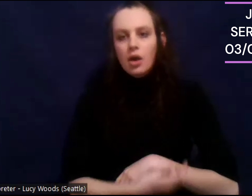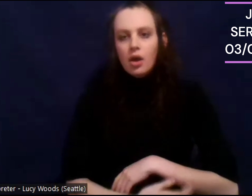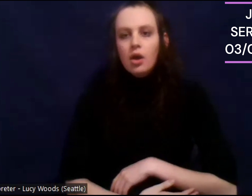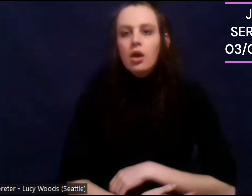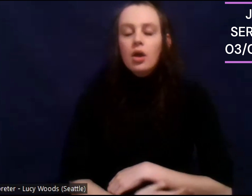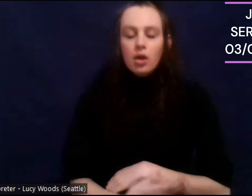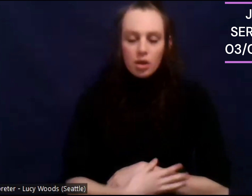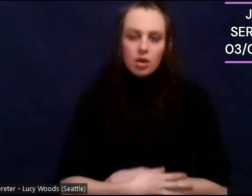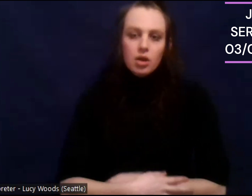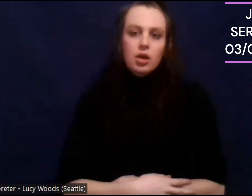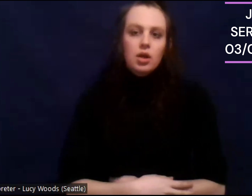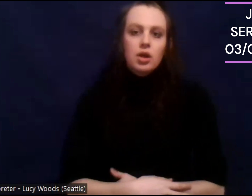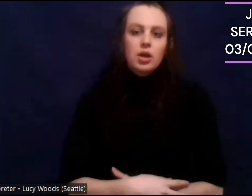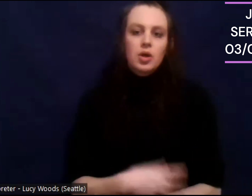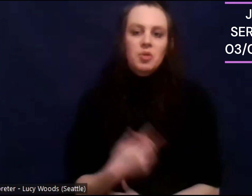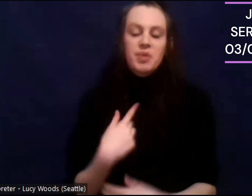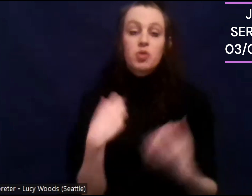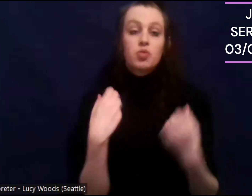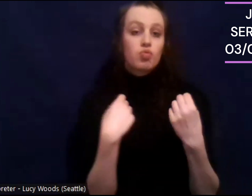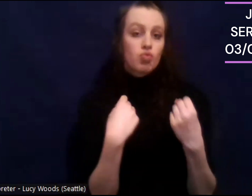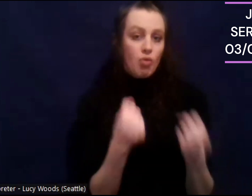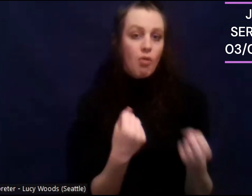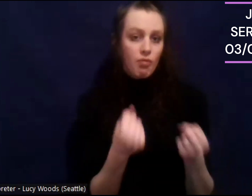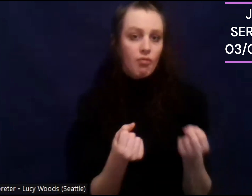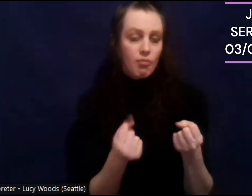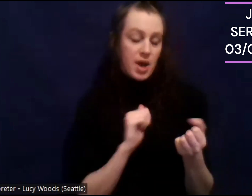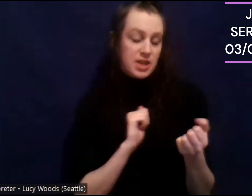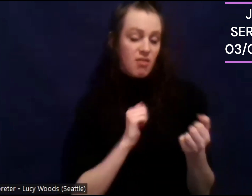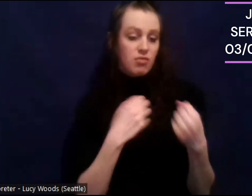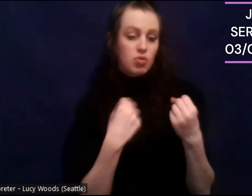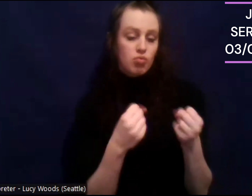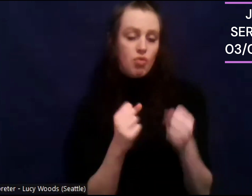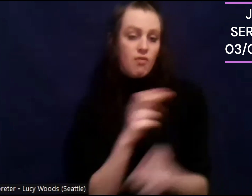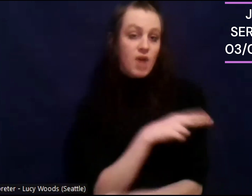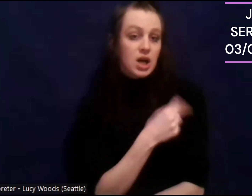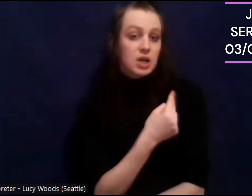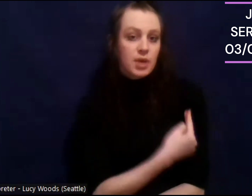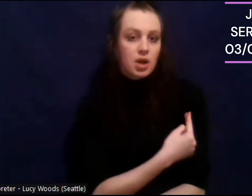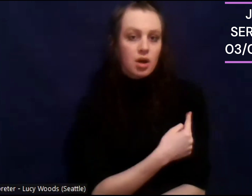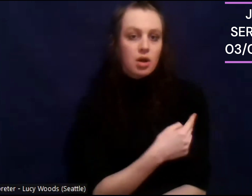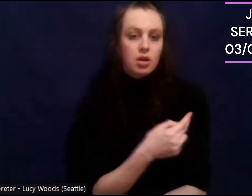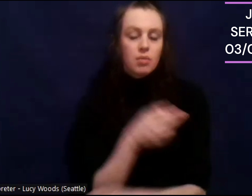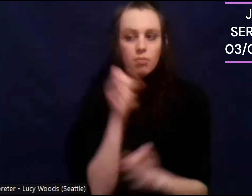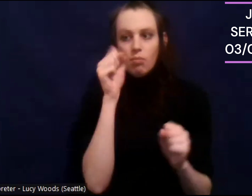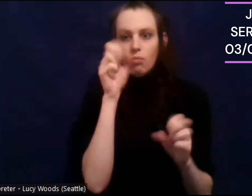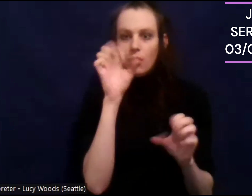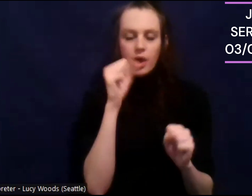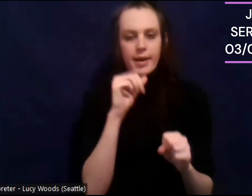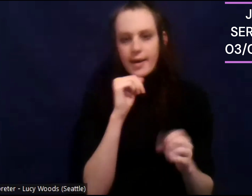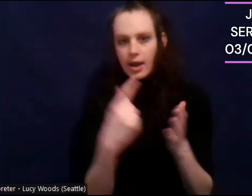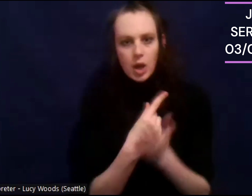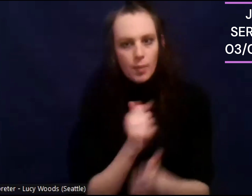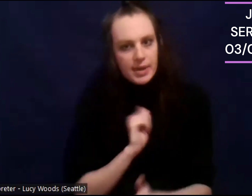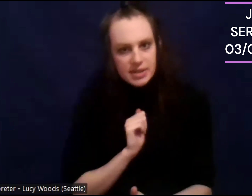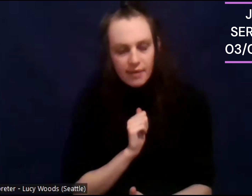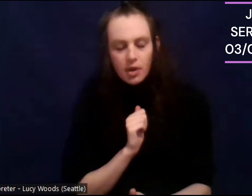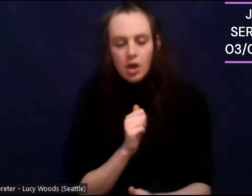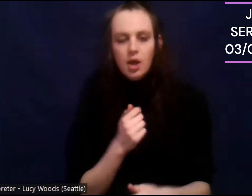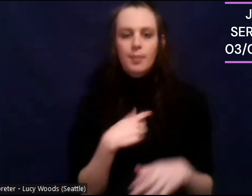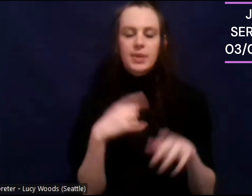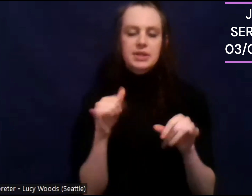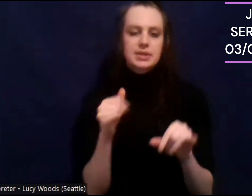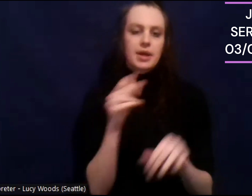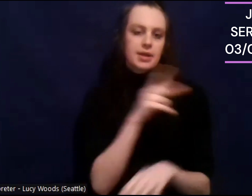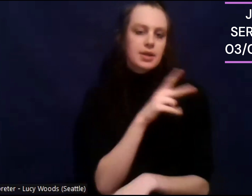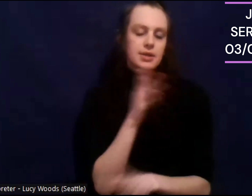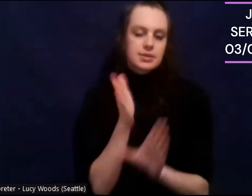I drove myself to the hospital miraculously instead of killing myself, and they put me in the psych ward for 37 days. And when I got